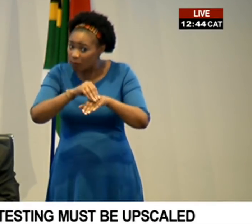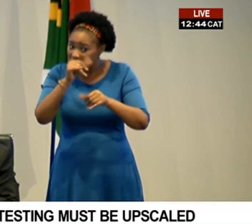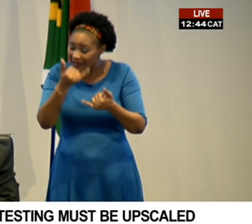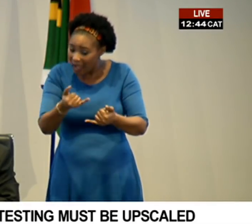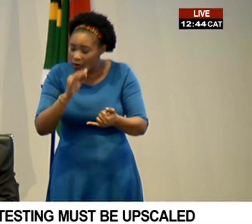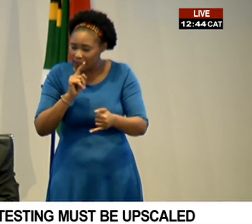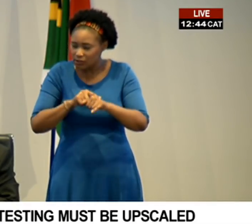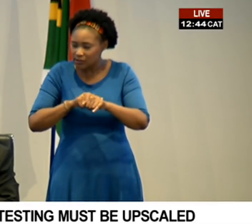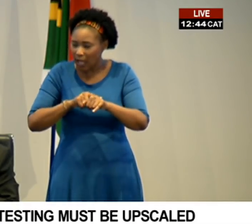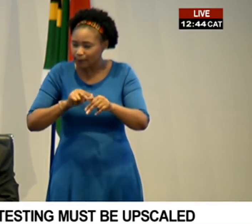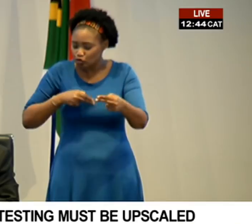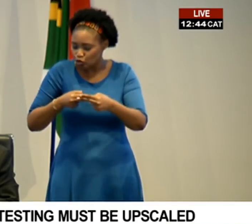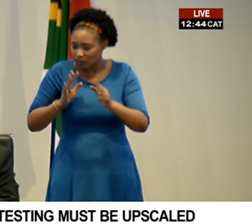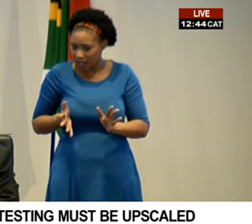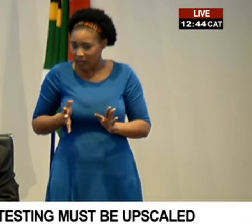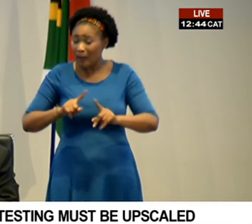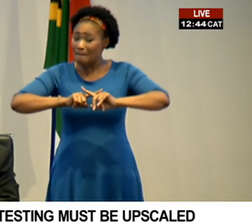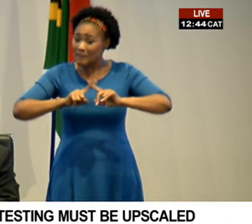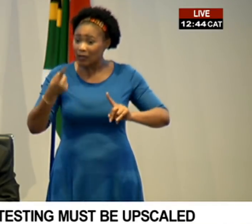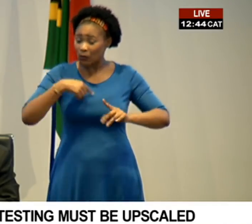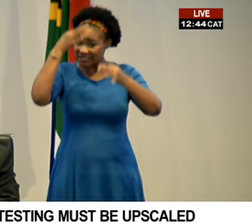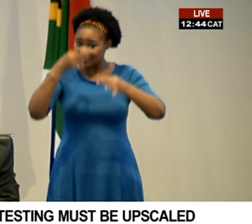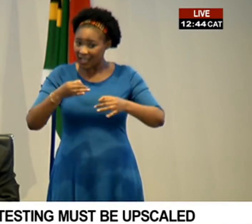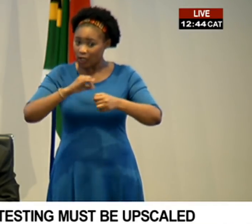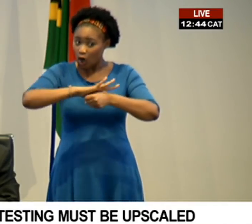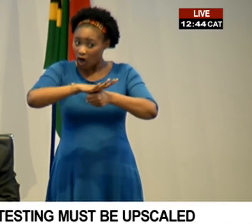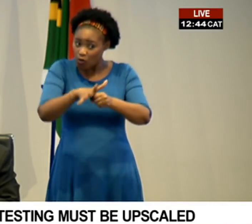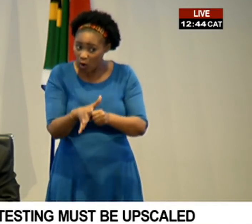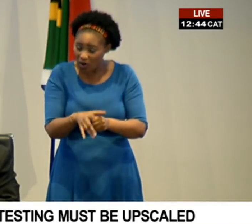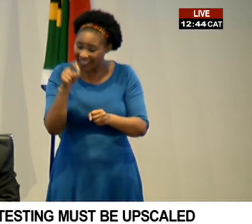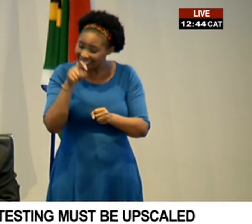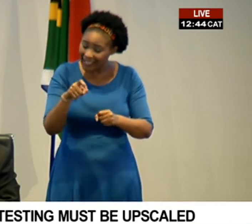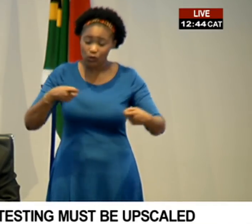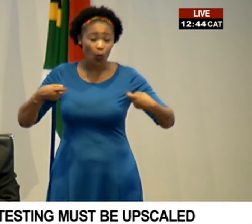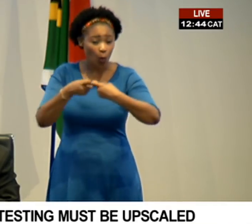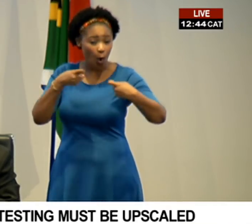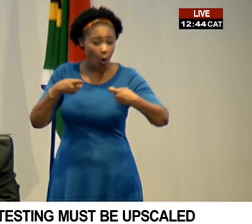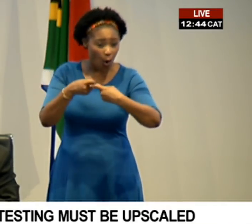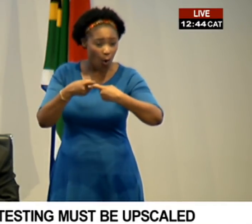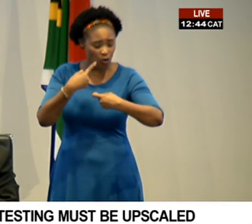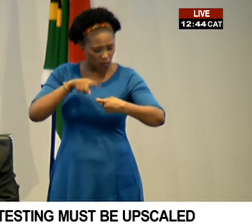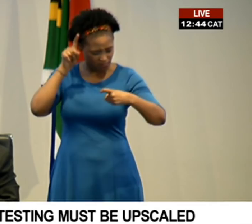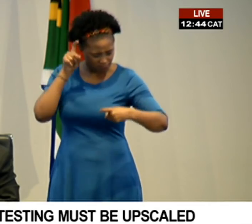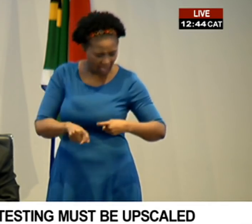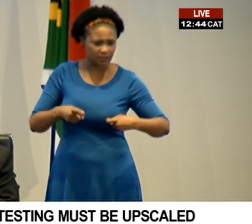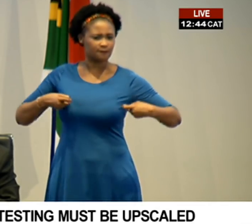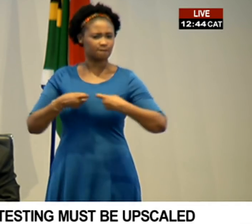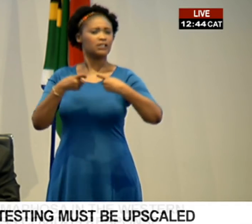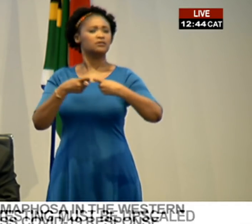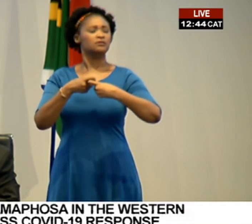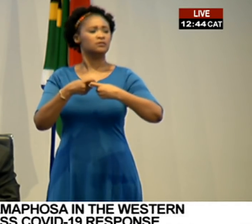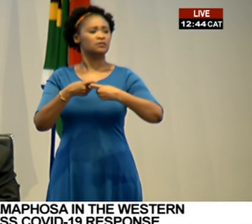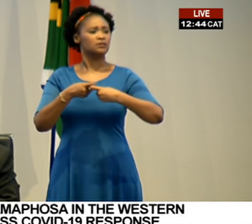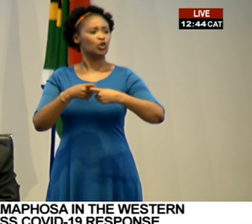that COVID-19 is a war that we need to fight and win, and therefore we are going